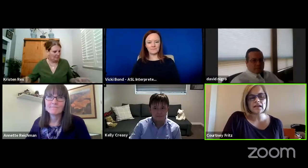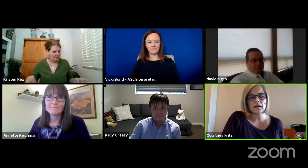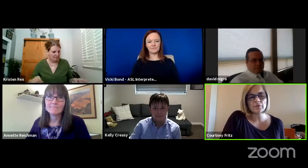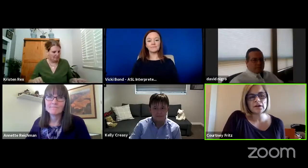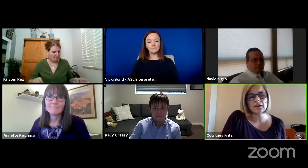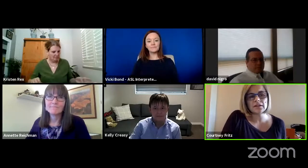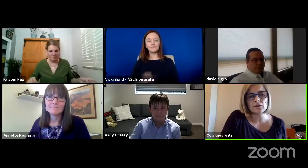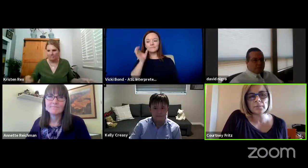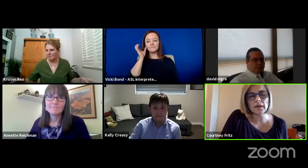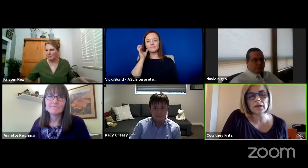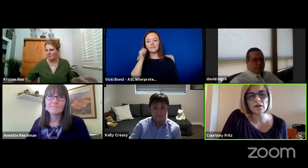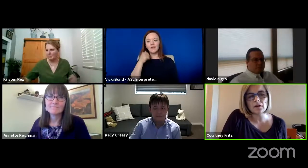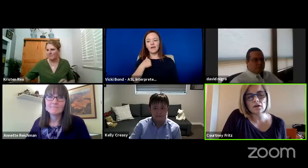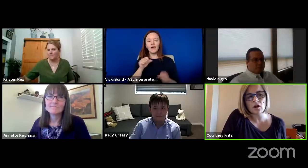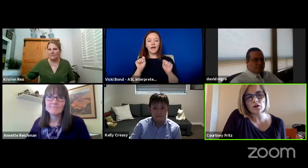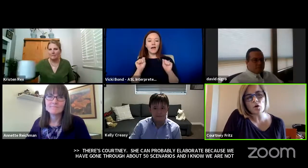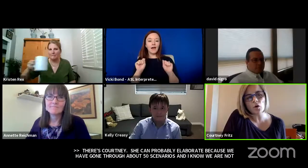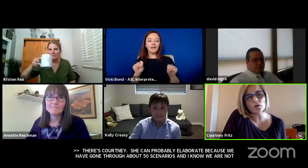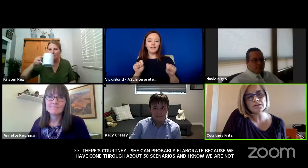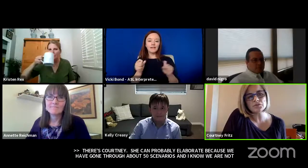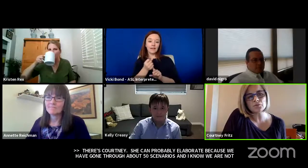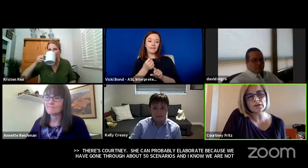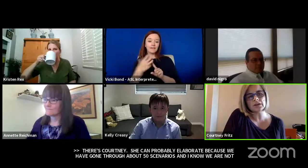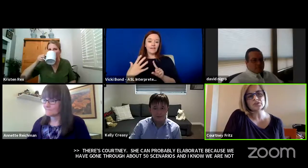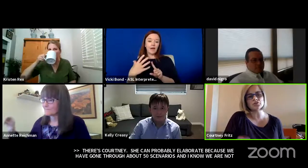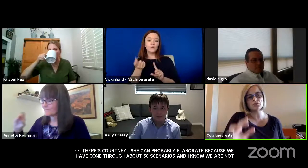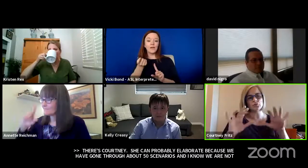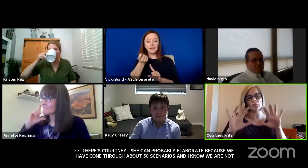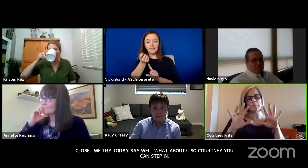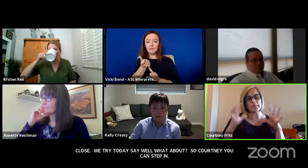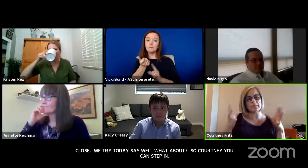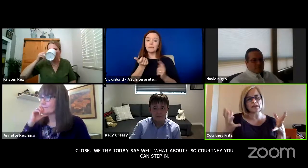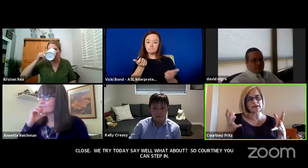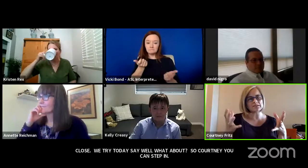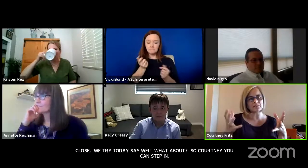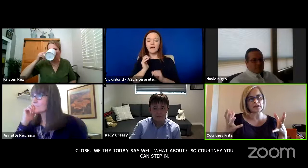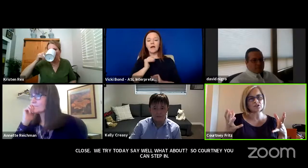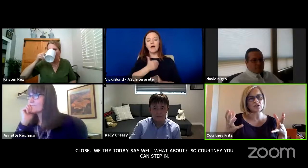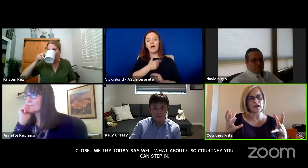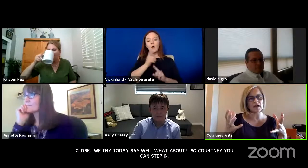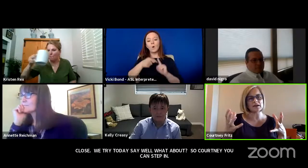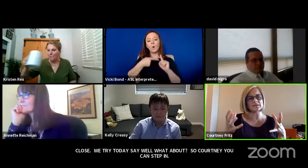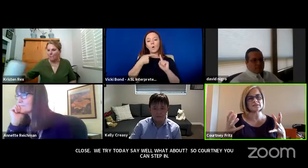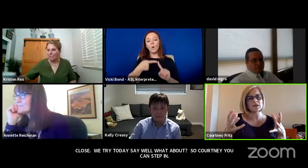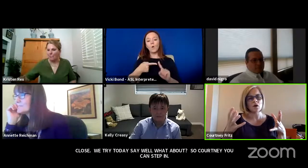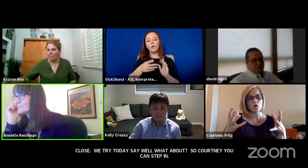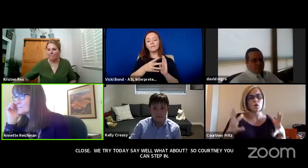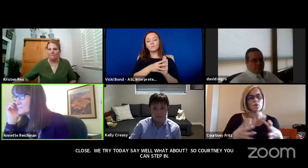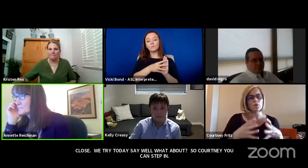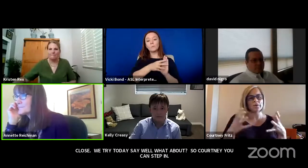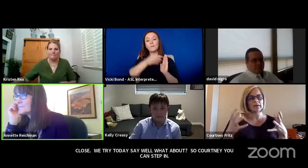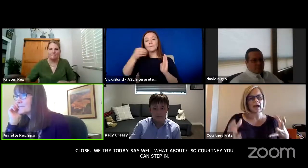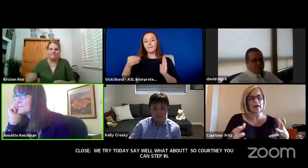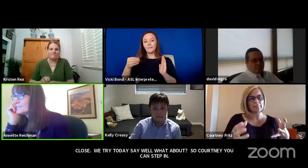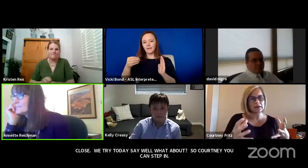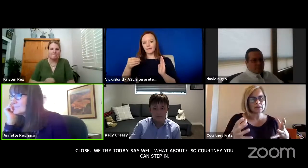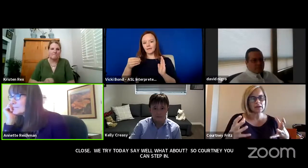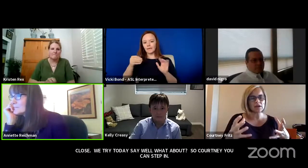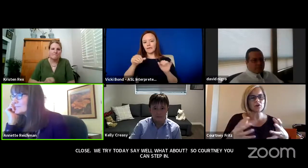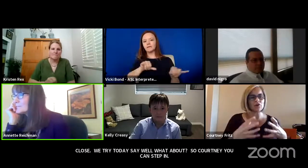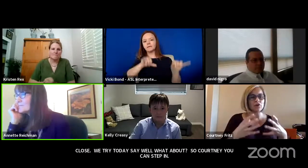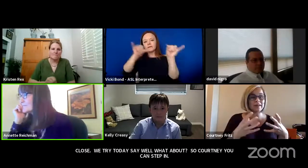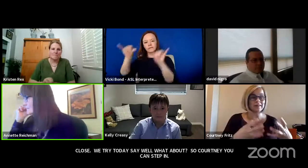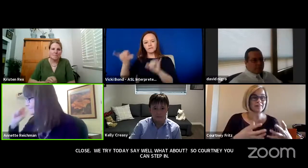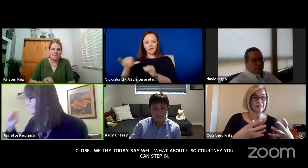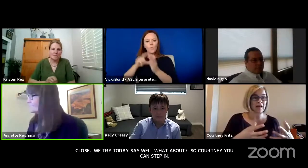Yeah, I can elaborate a little bit. Our goal is really to mimic as much as what would be